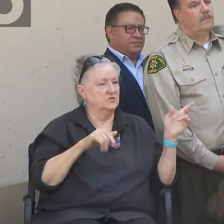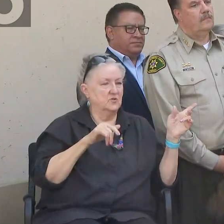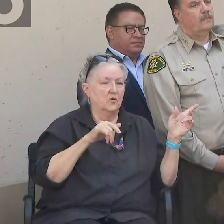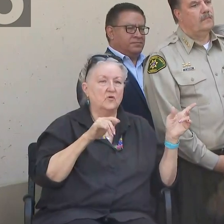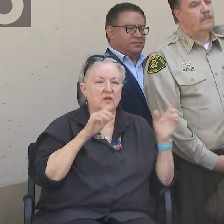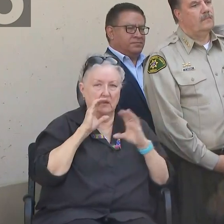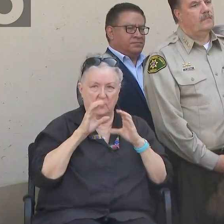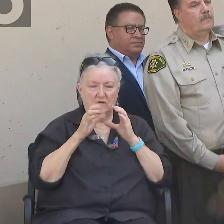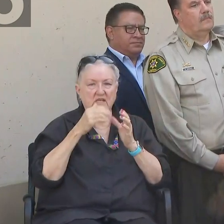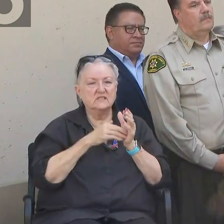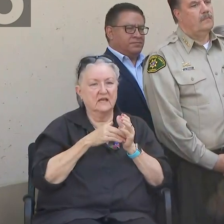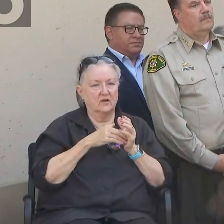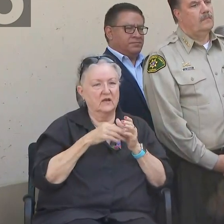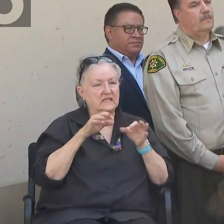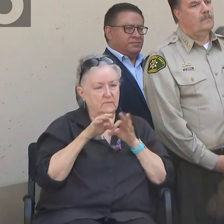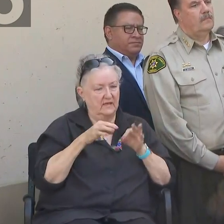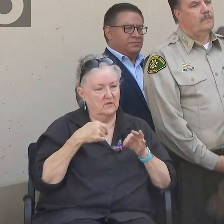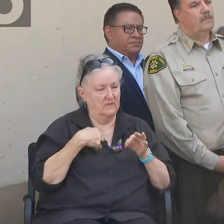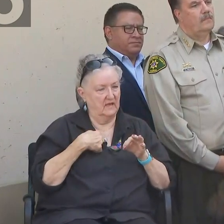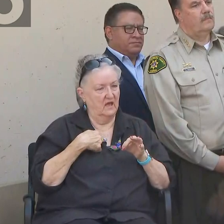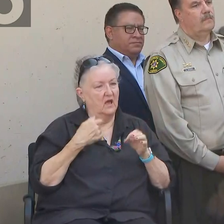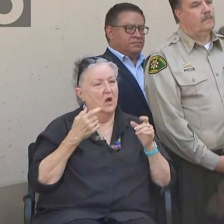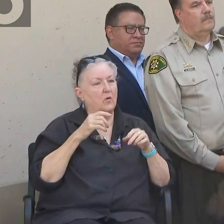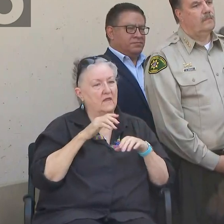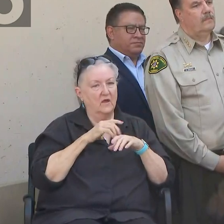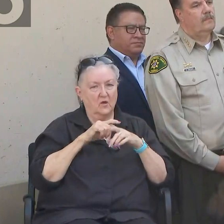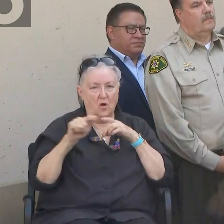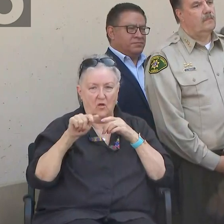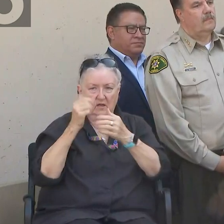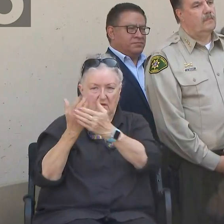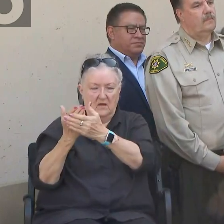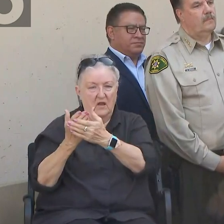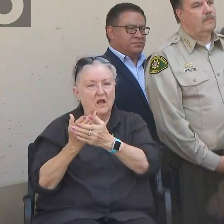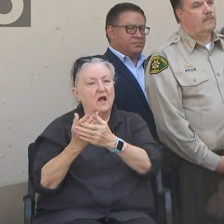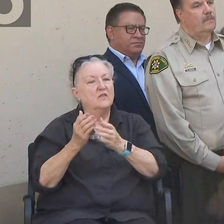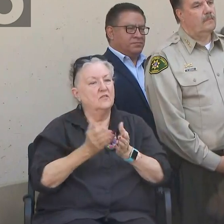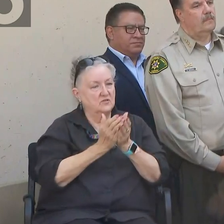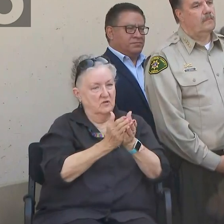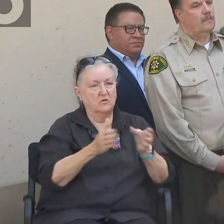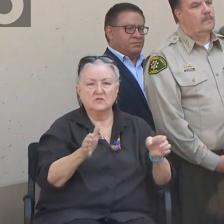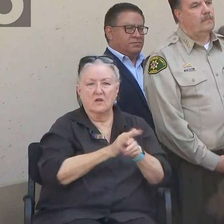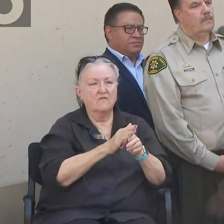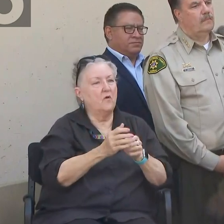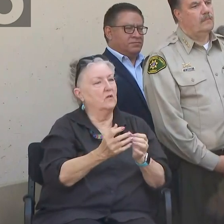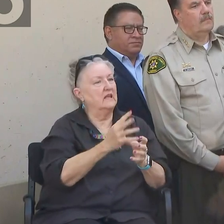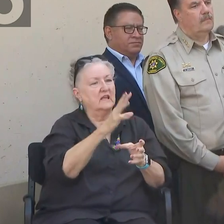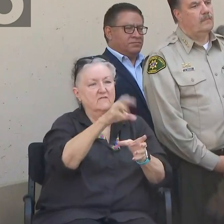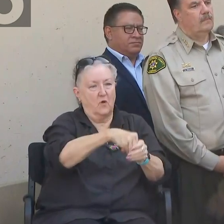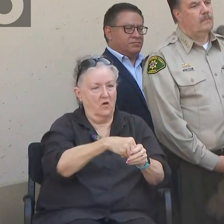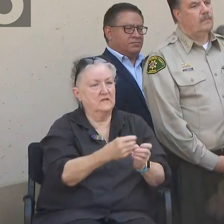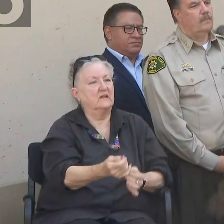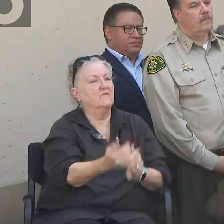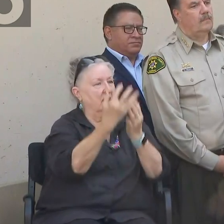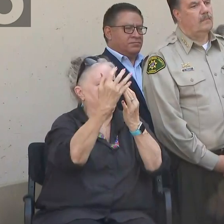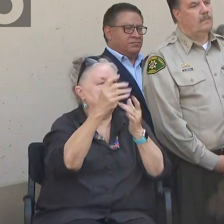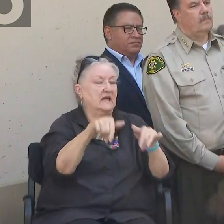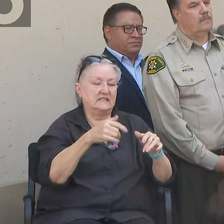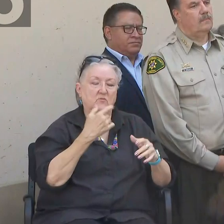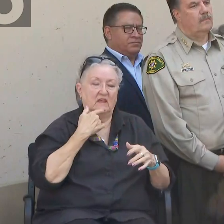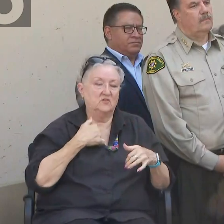explained to me that when the call came in, the vessel was already totally engulfed in flames. Okay. That's exactly how it was relayed to